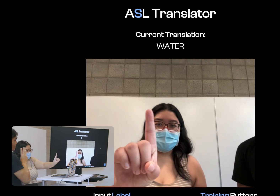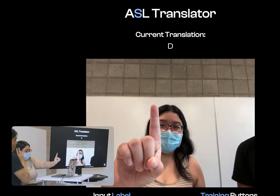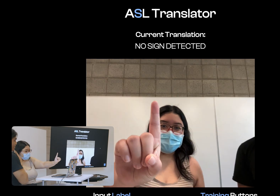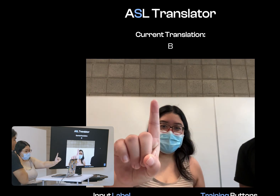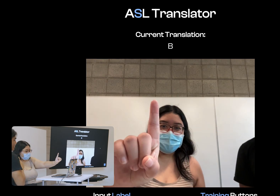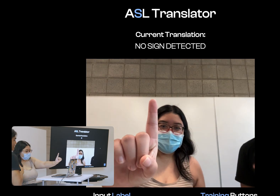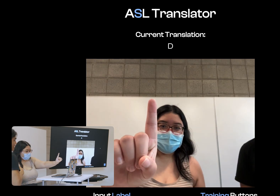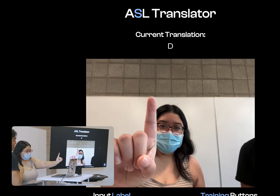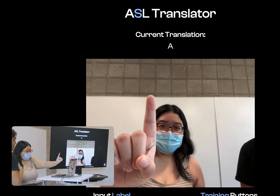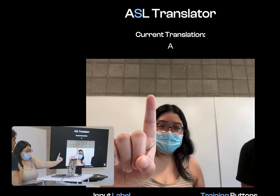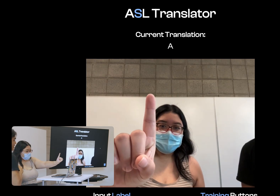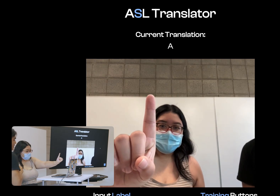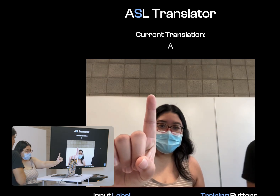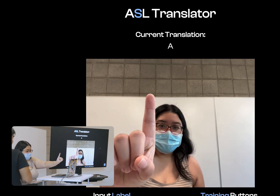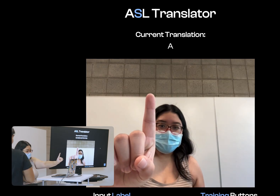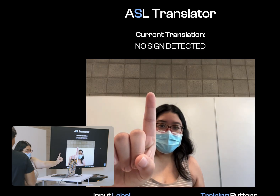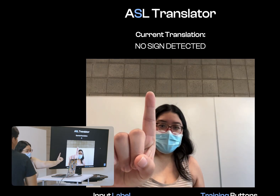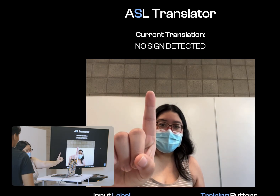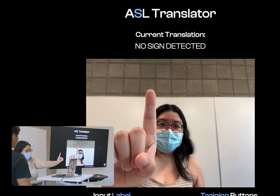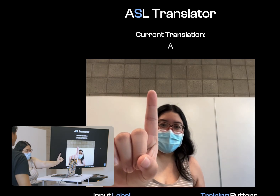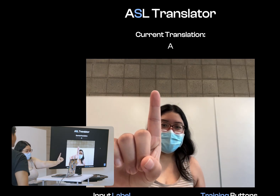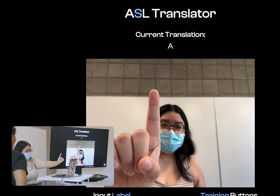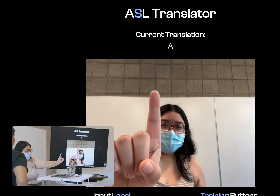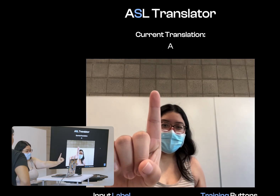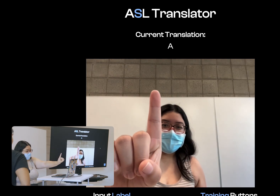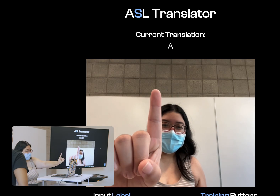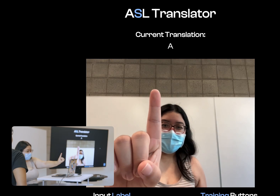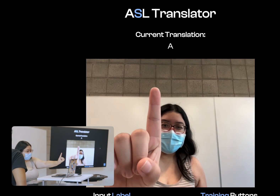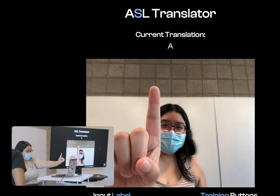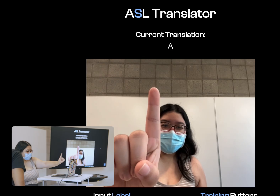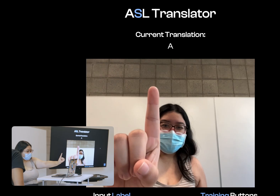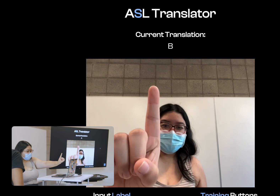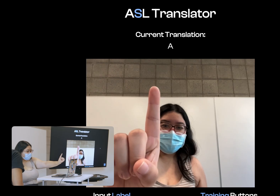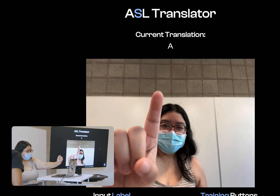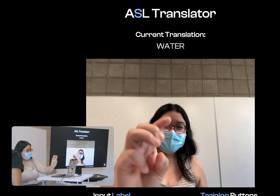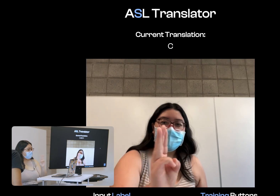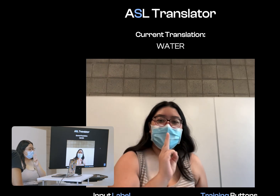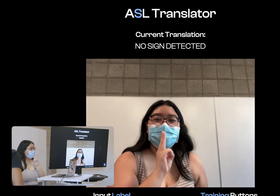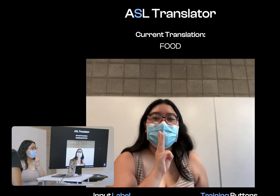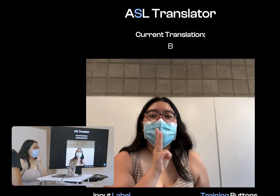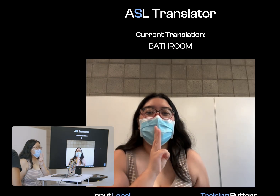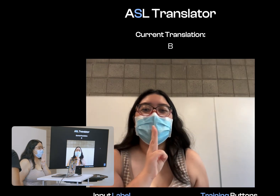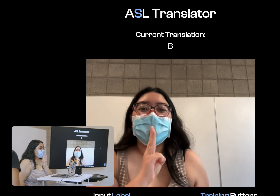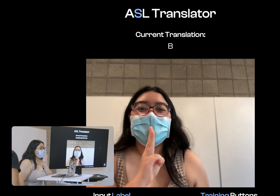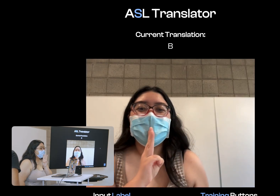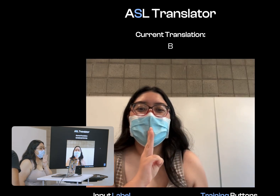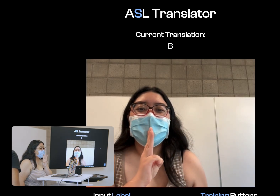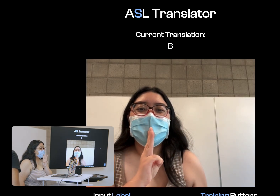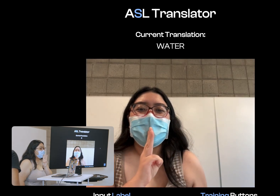yeah, what about, The other. It might be because you're in the. Oh, maybe. No. what about water?